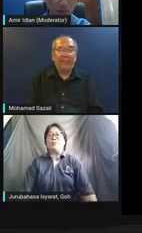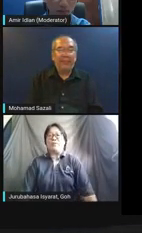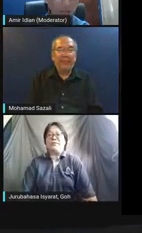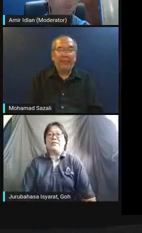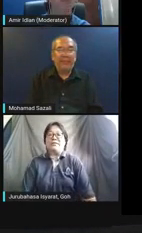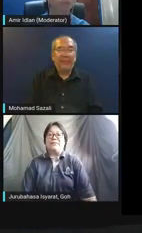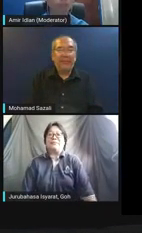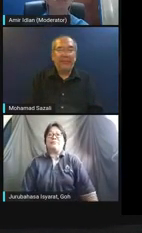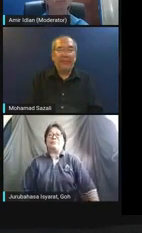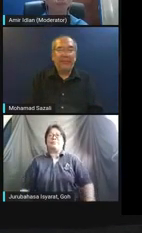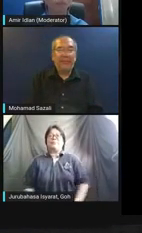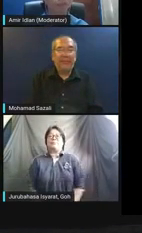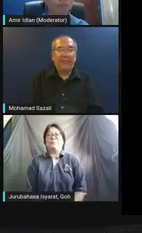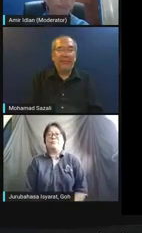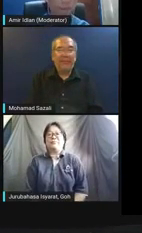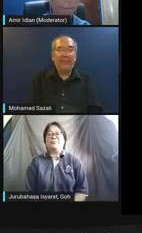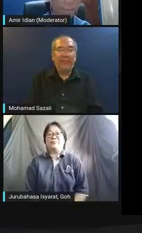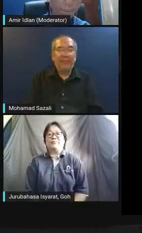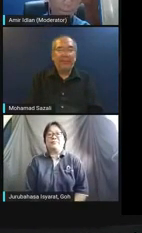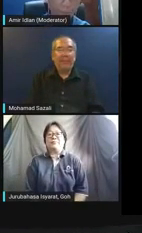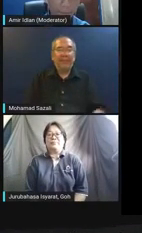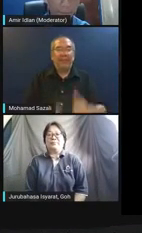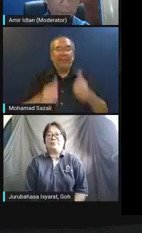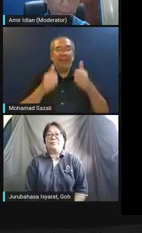to register.